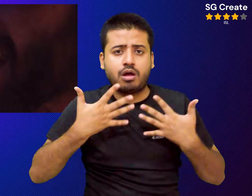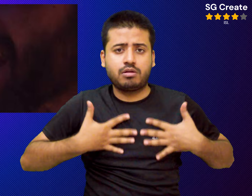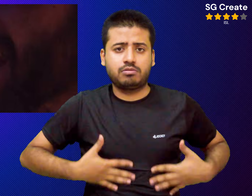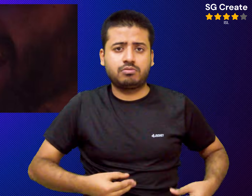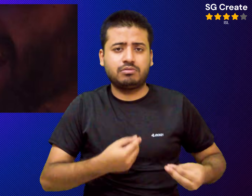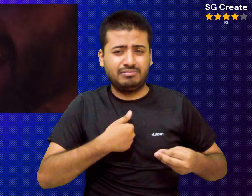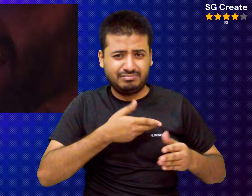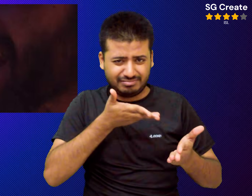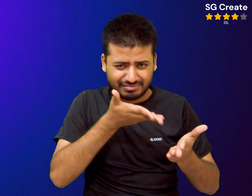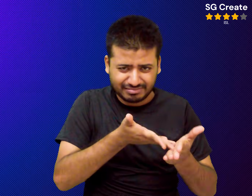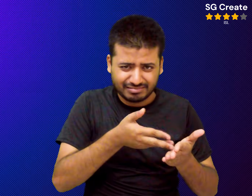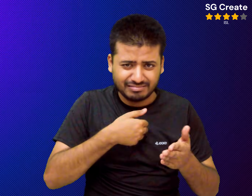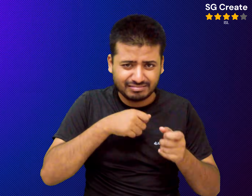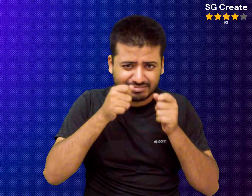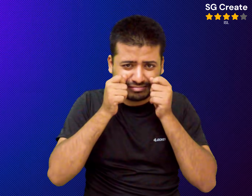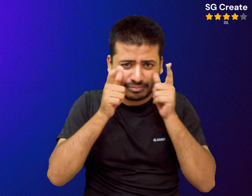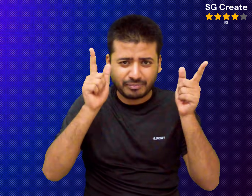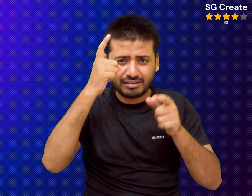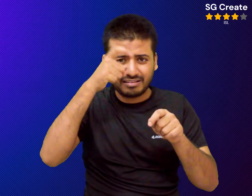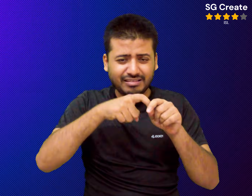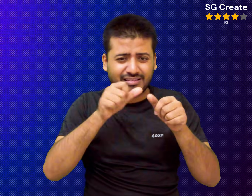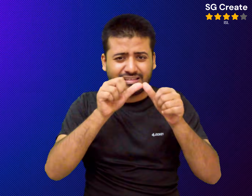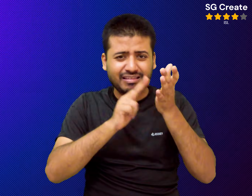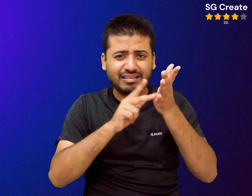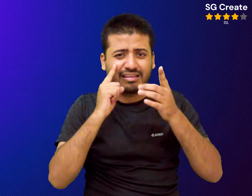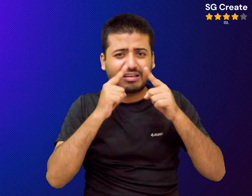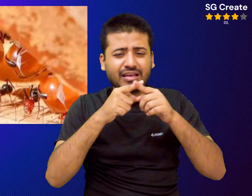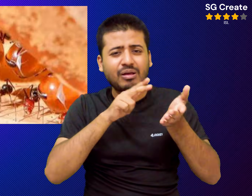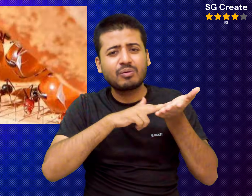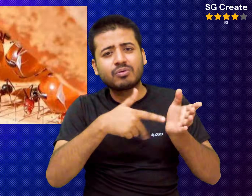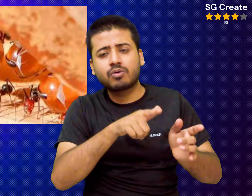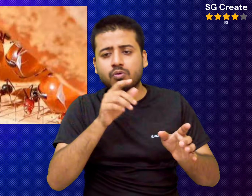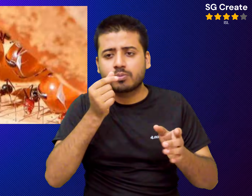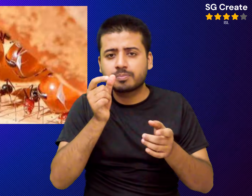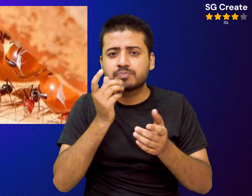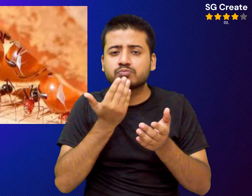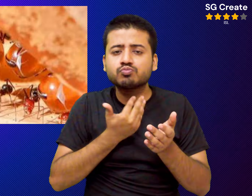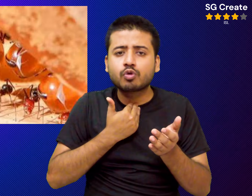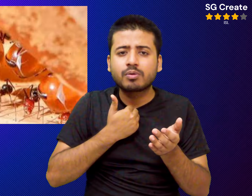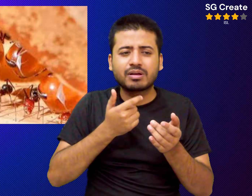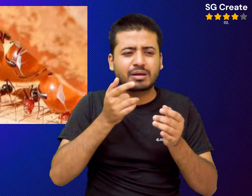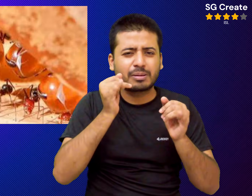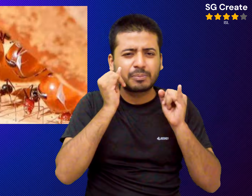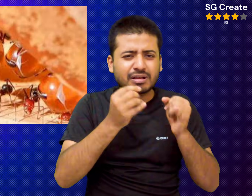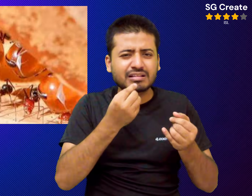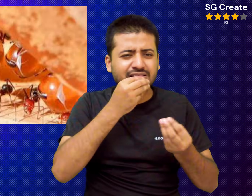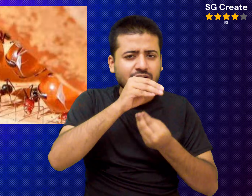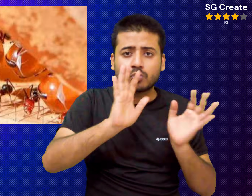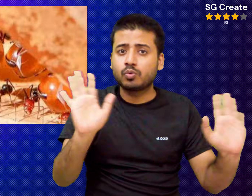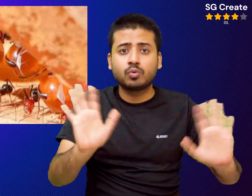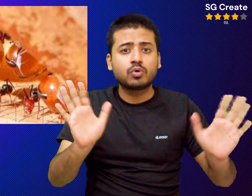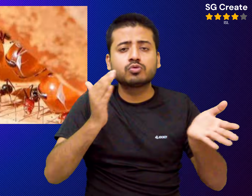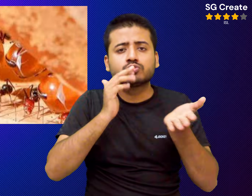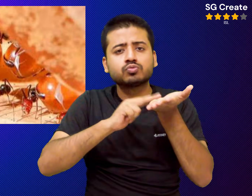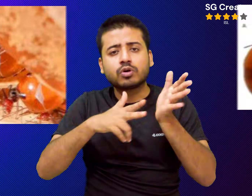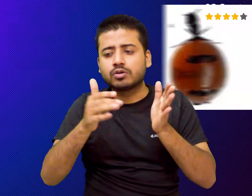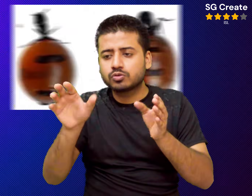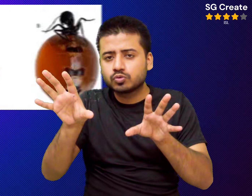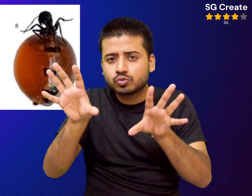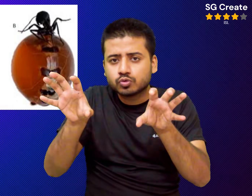Cultural significance. Honeypot ants hold significant cultural importance for indigenous Australians, who have used them as a traditional